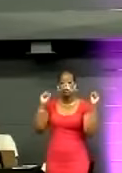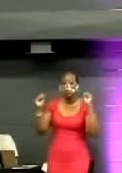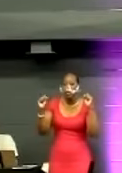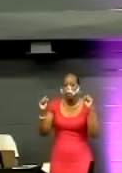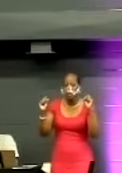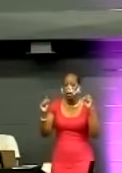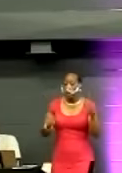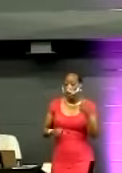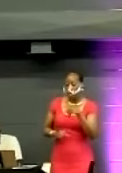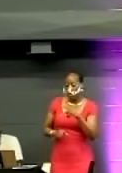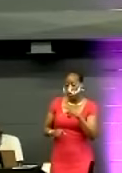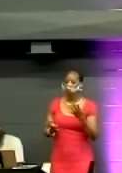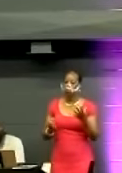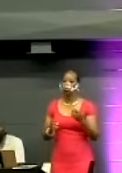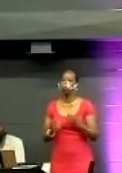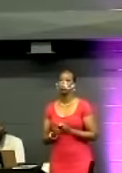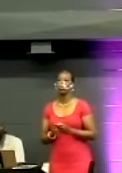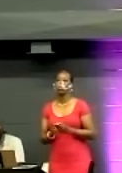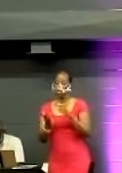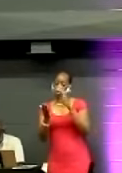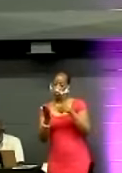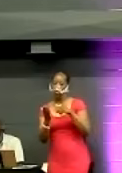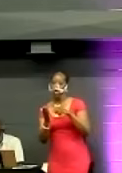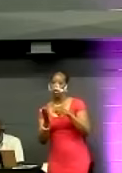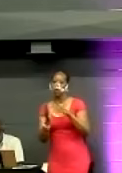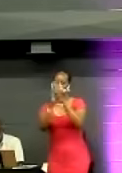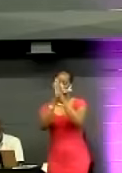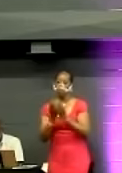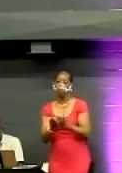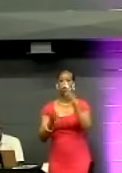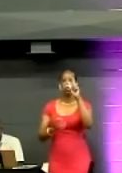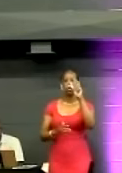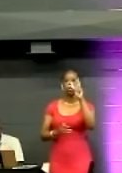from the book of Luke, the book of Luke chapter number